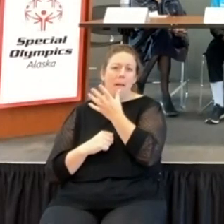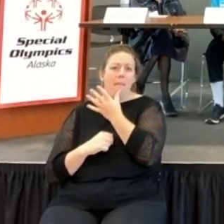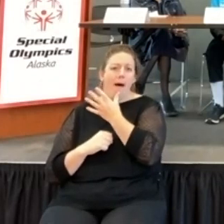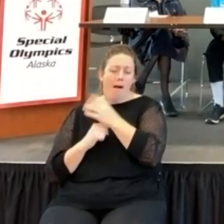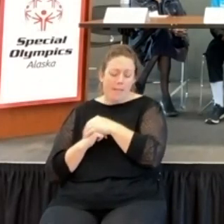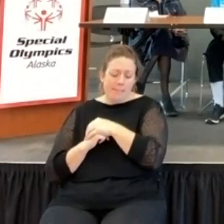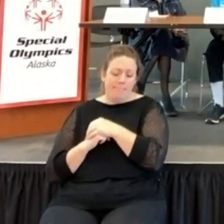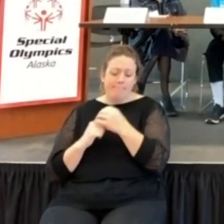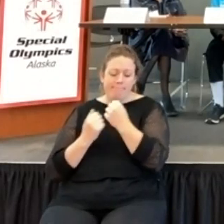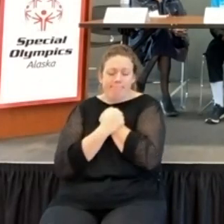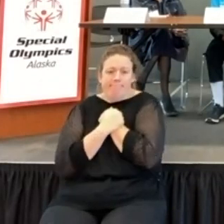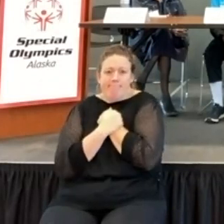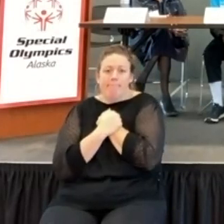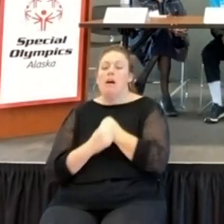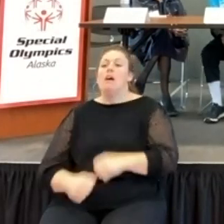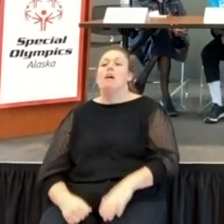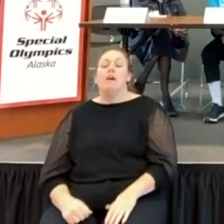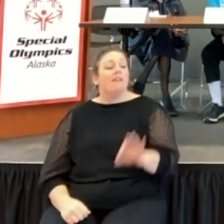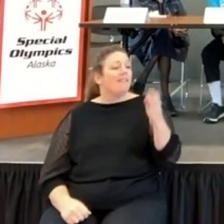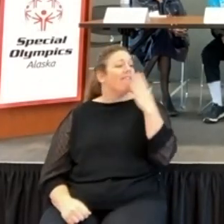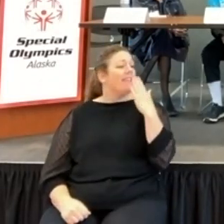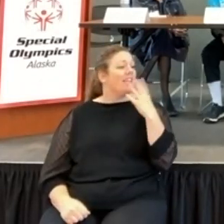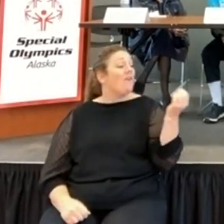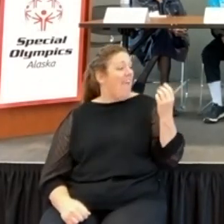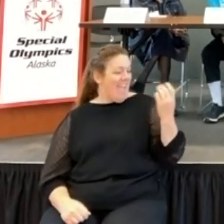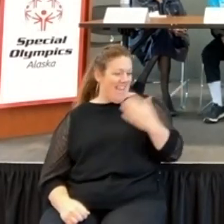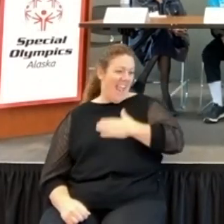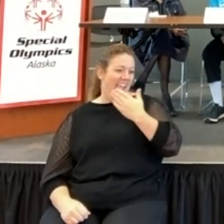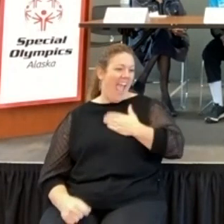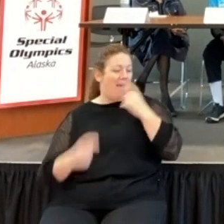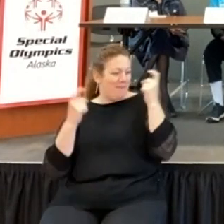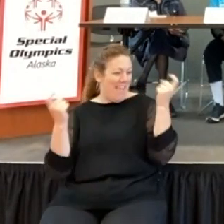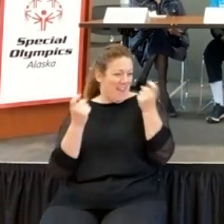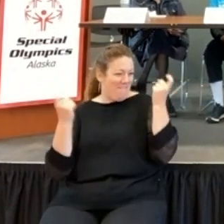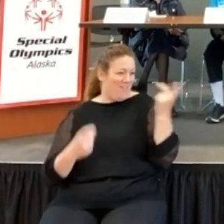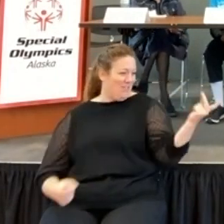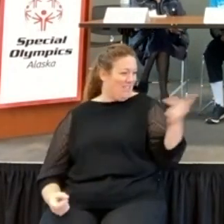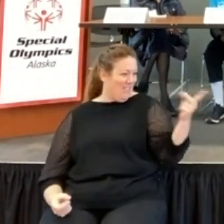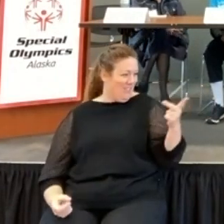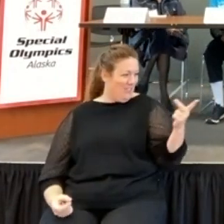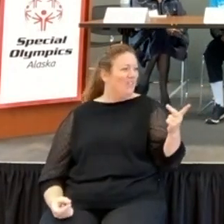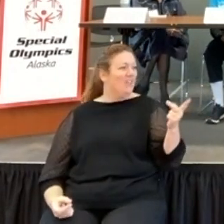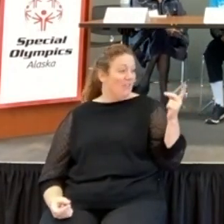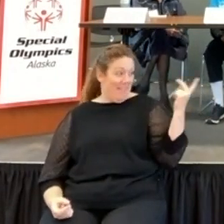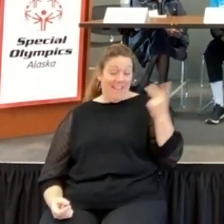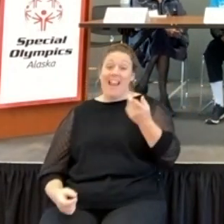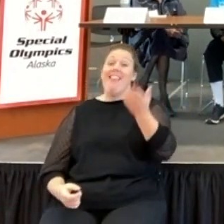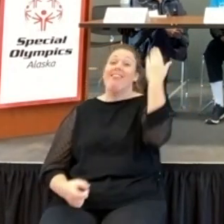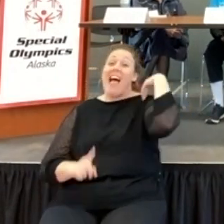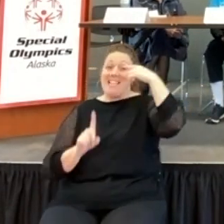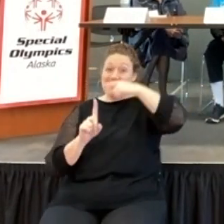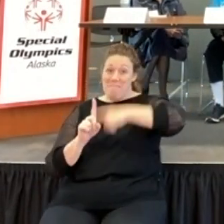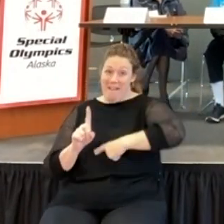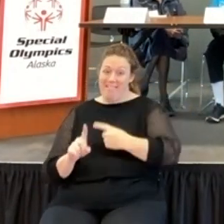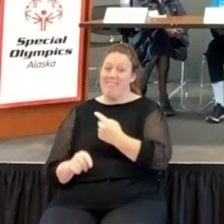Thank you. And by the way, happy anniversary. They told us last month that they were married 7 years on the 8th,